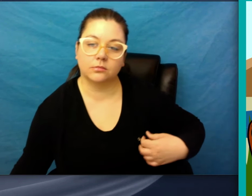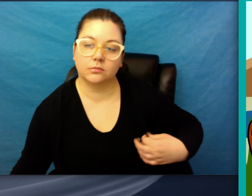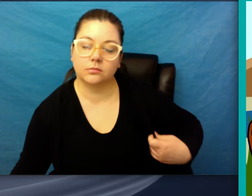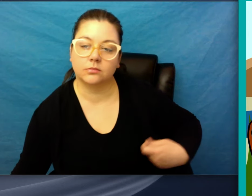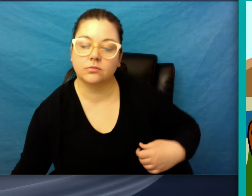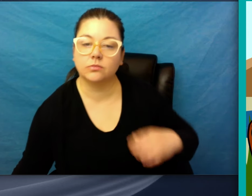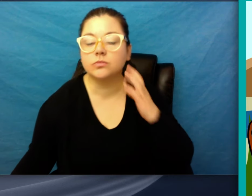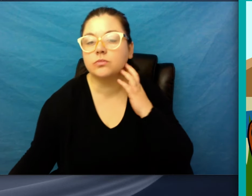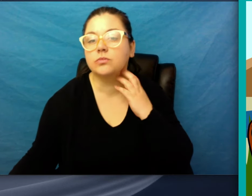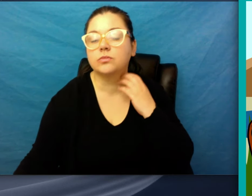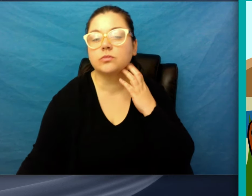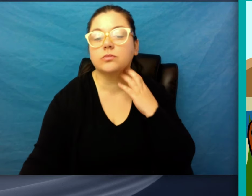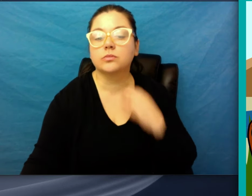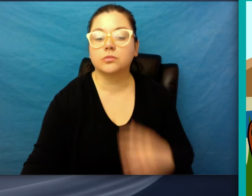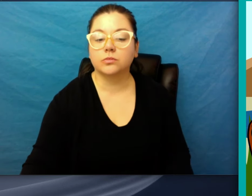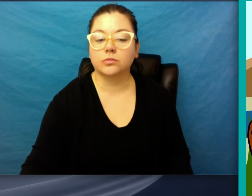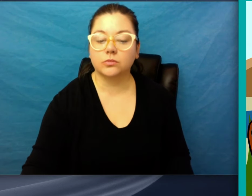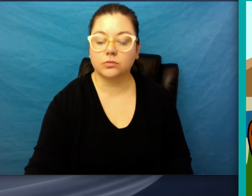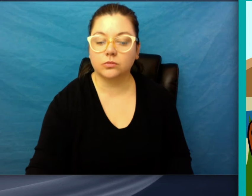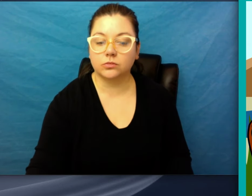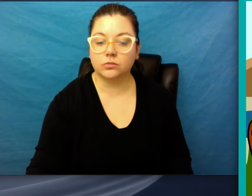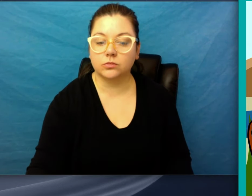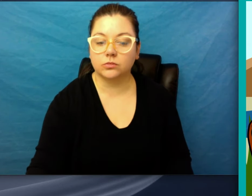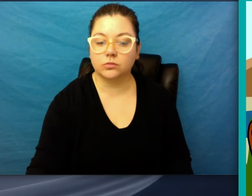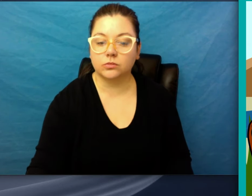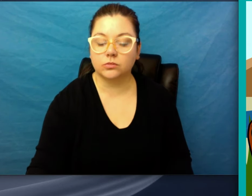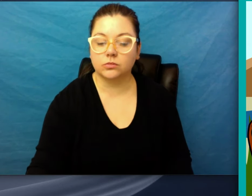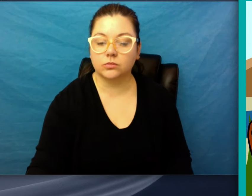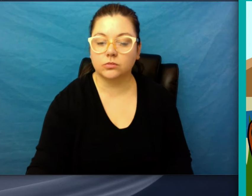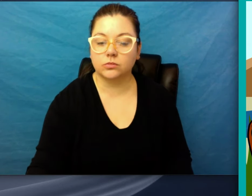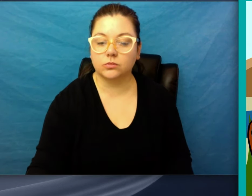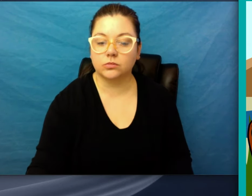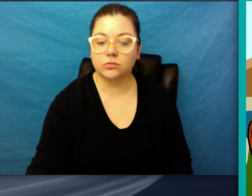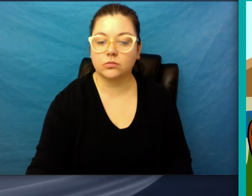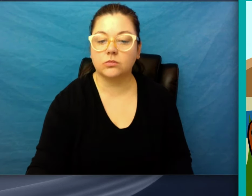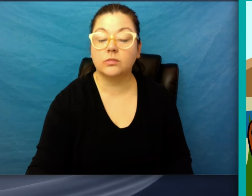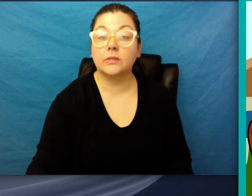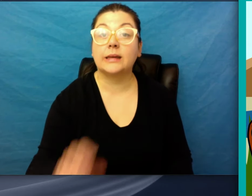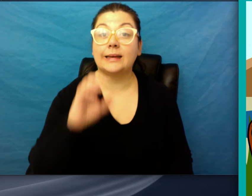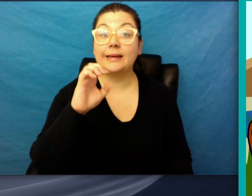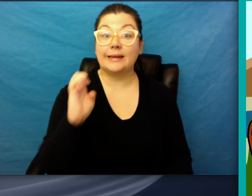In any given ecosystem, all living things are linked together by what they eat.